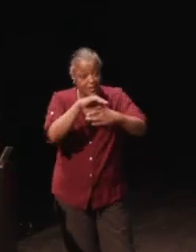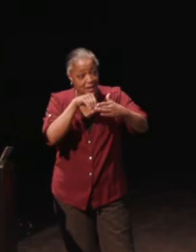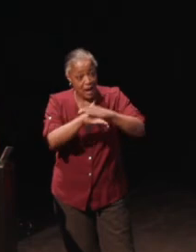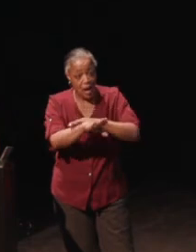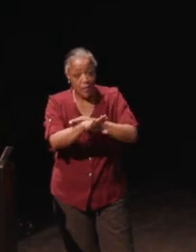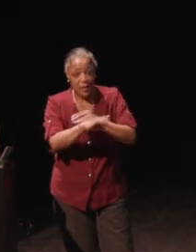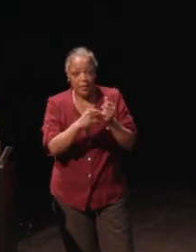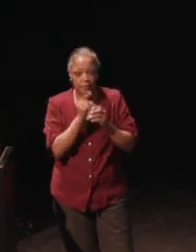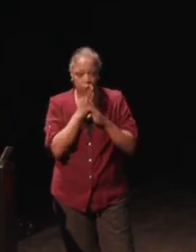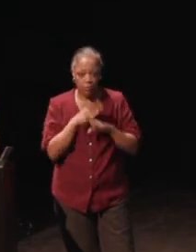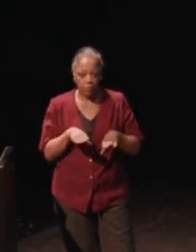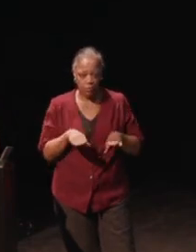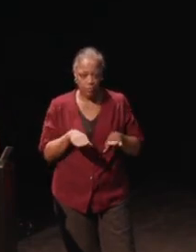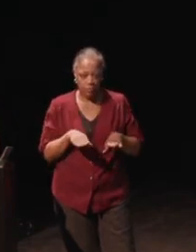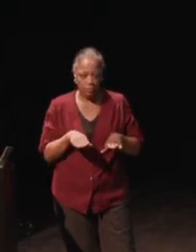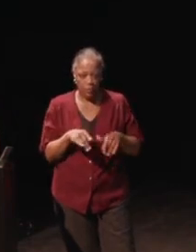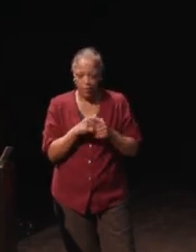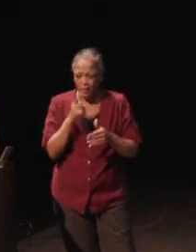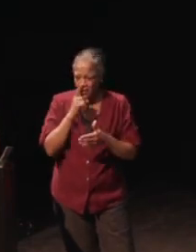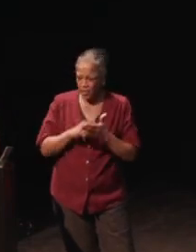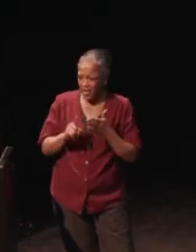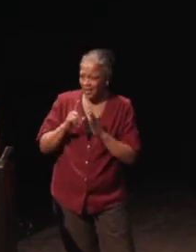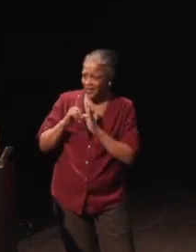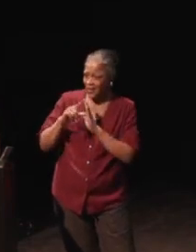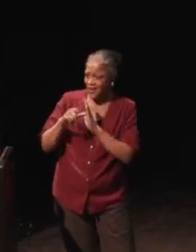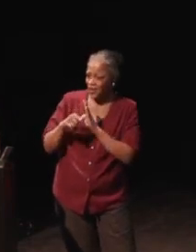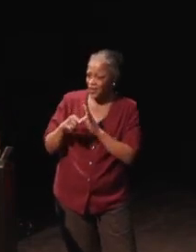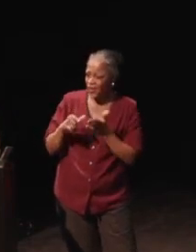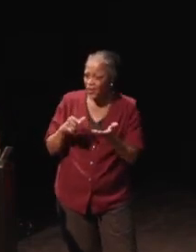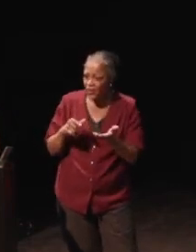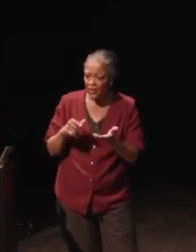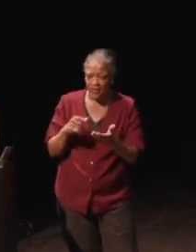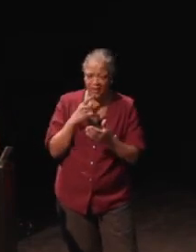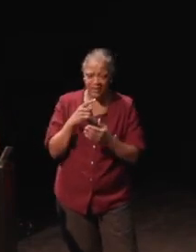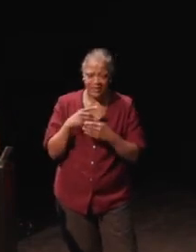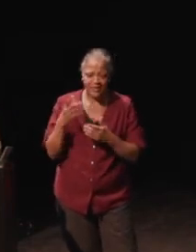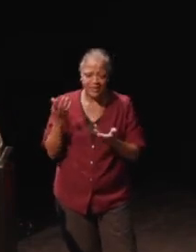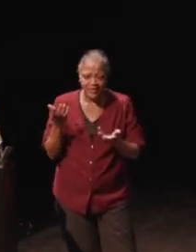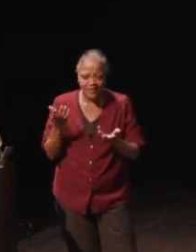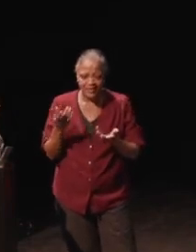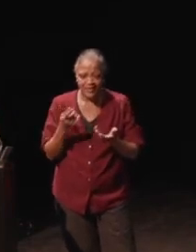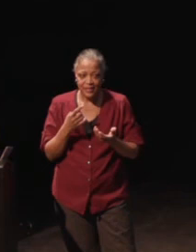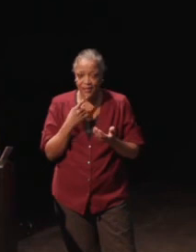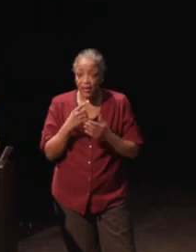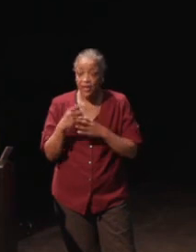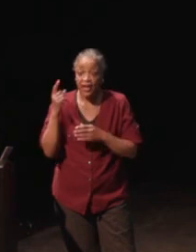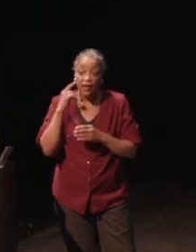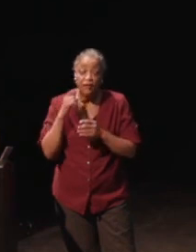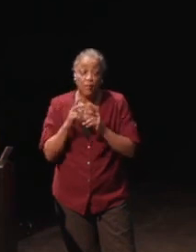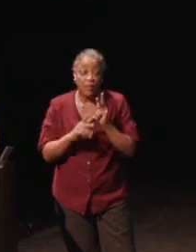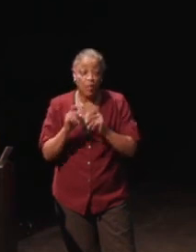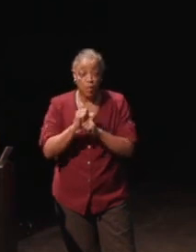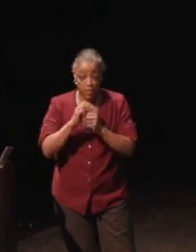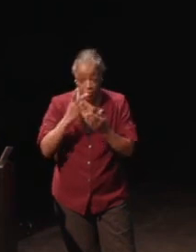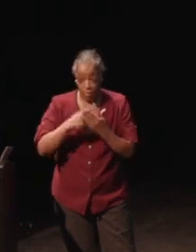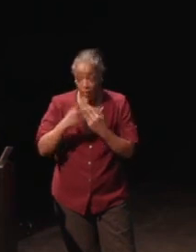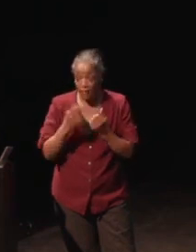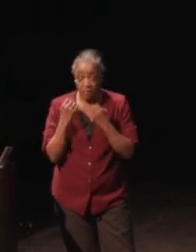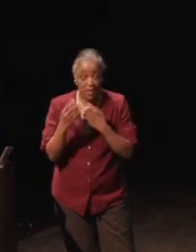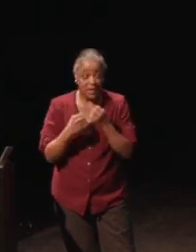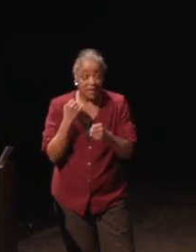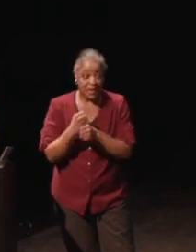they're not saying very much, and then we check in, weeks later, and we hear this, I hear this from the people who've worked in this program for